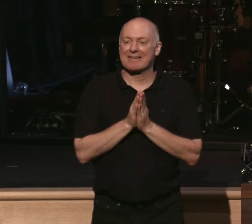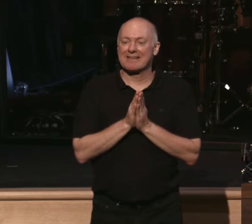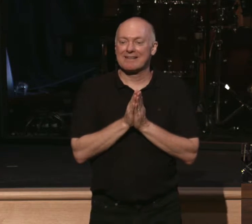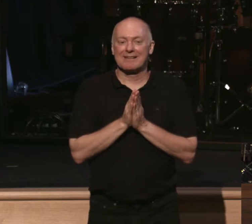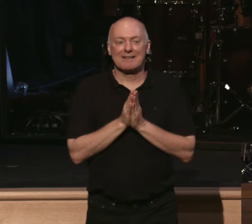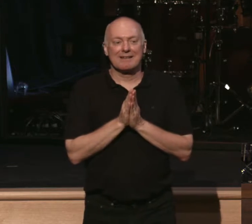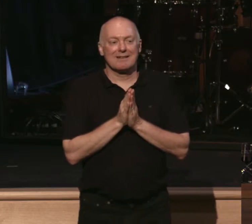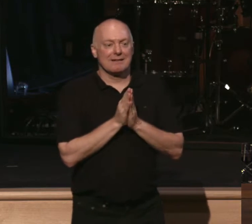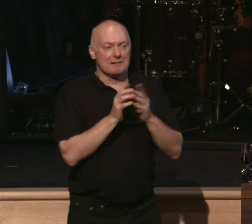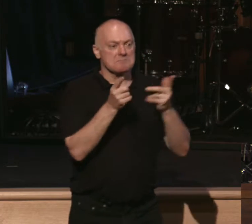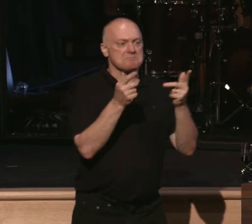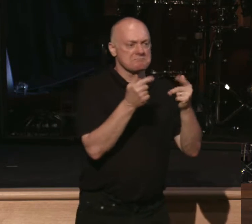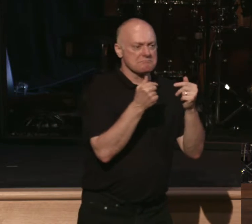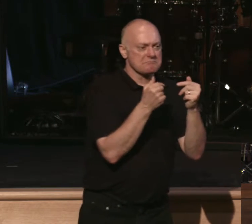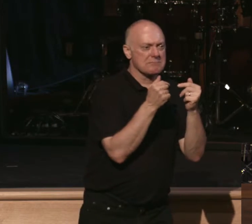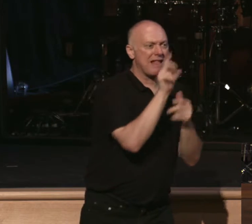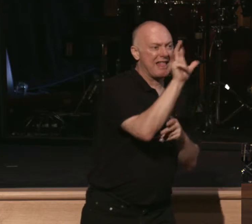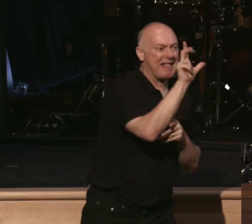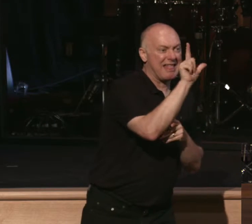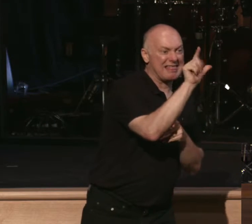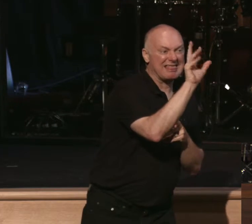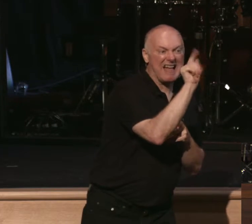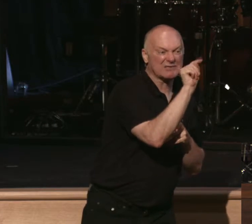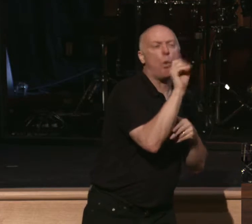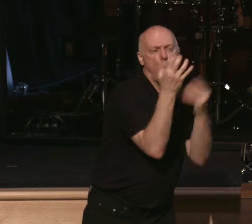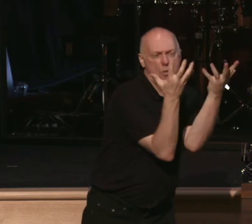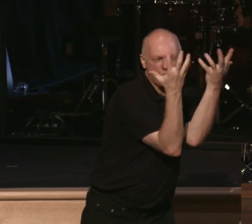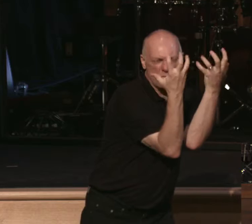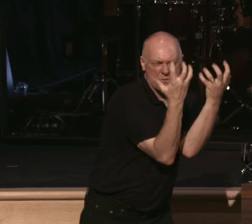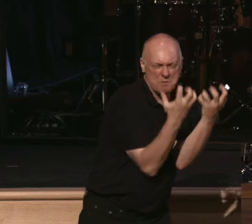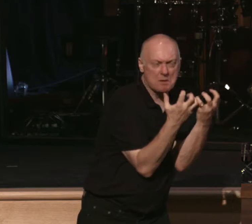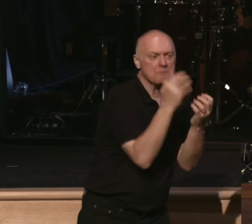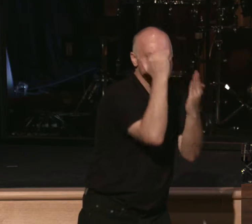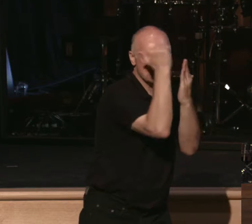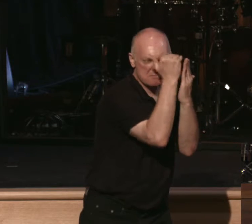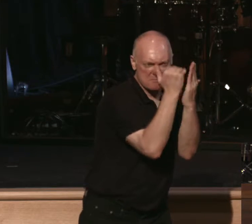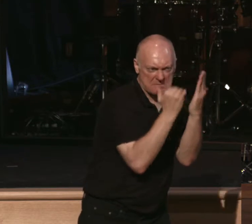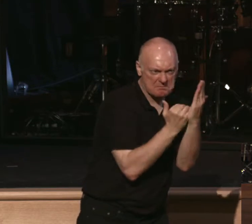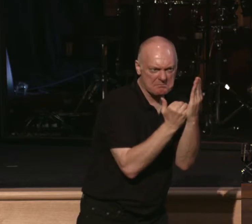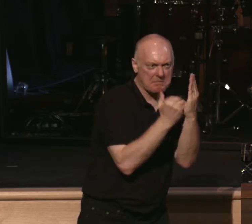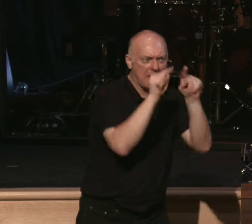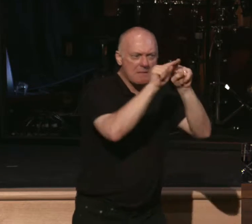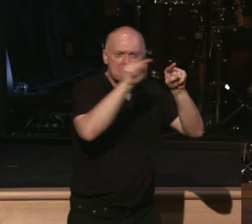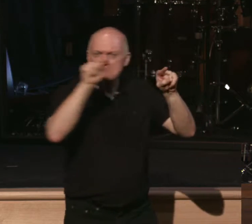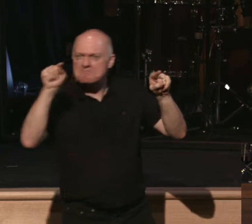We have our lusts written down, and then the corresponding fears.